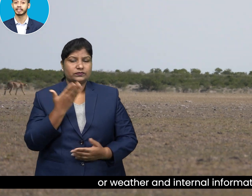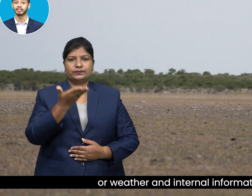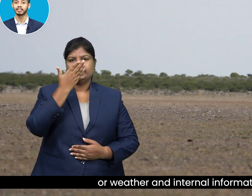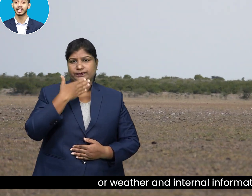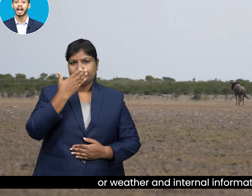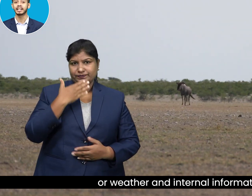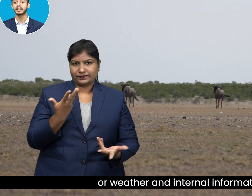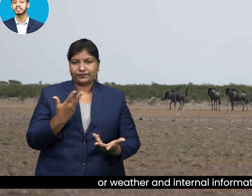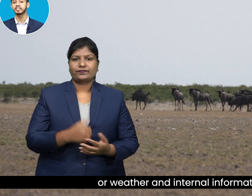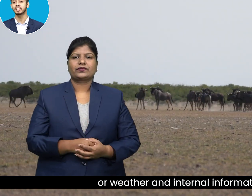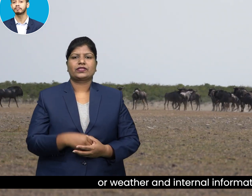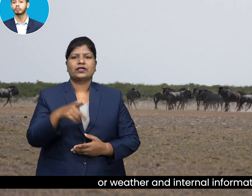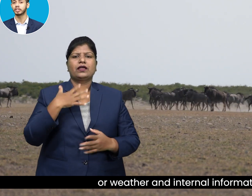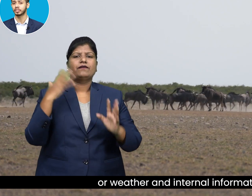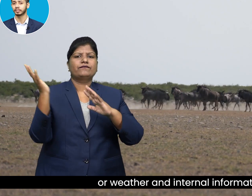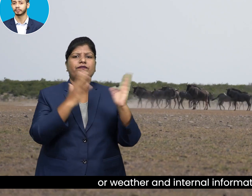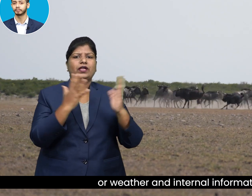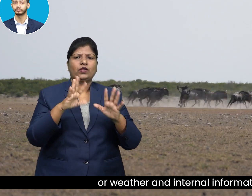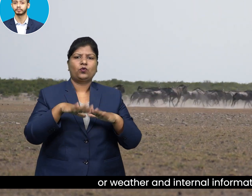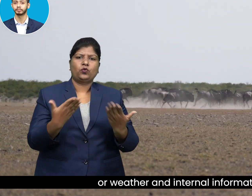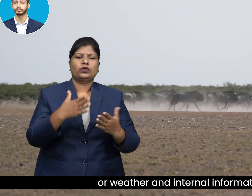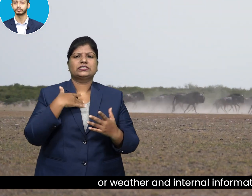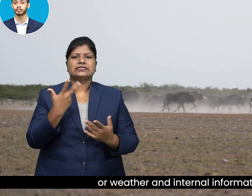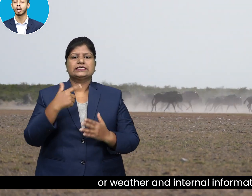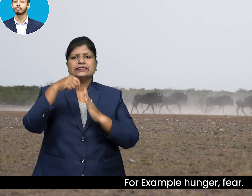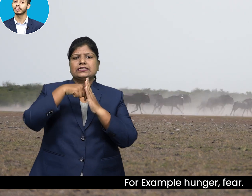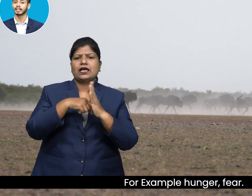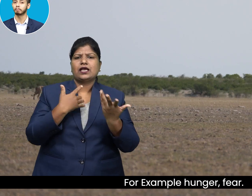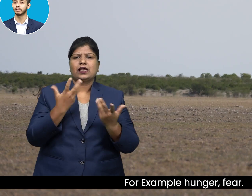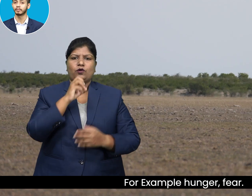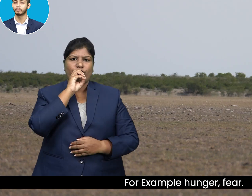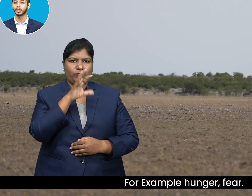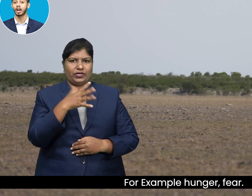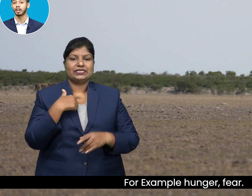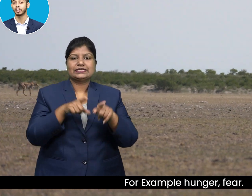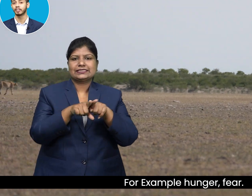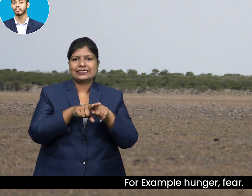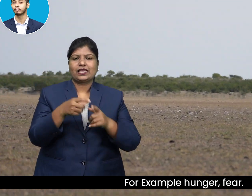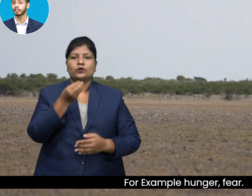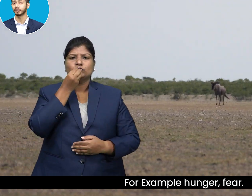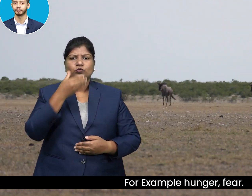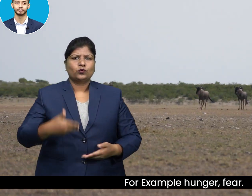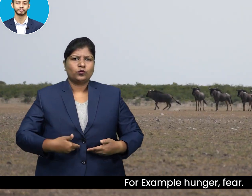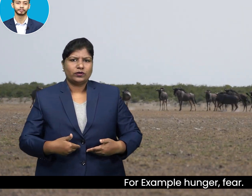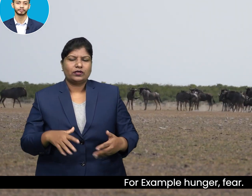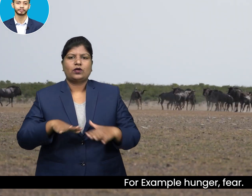or weather, and internal information. For example, hunger,